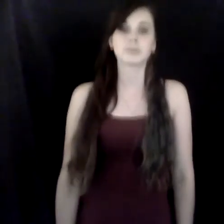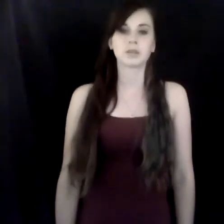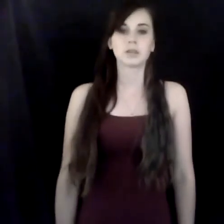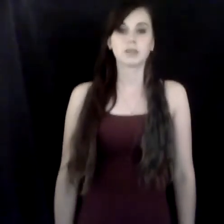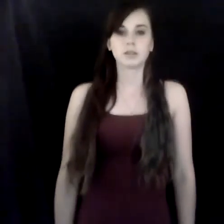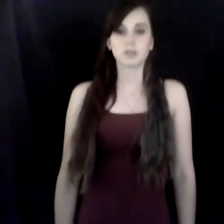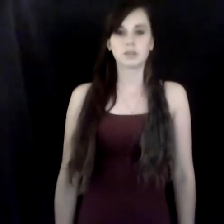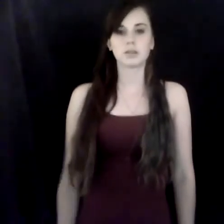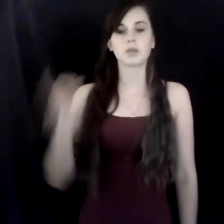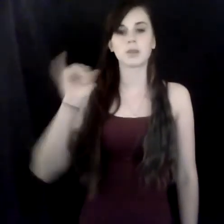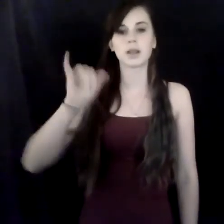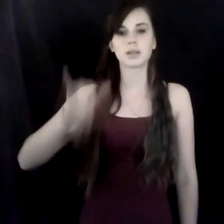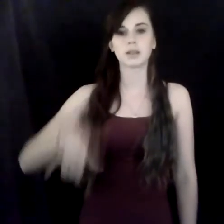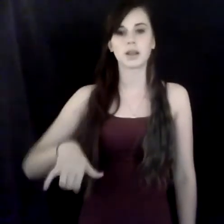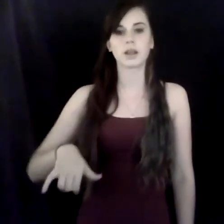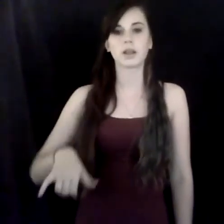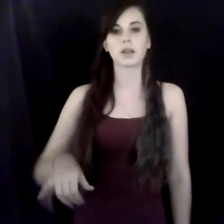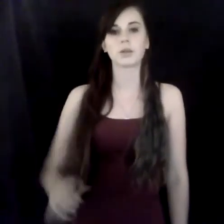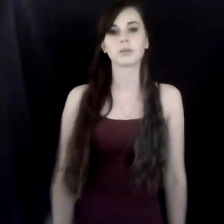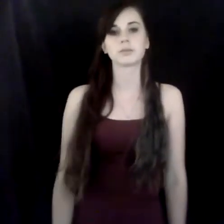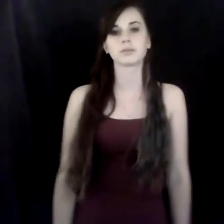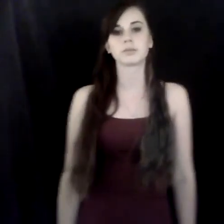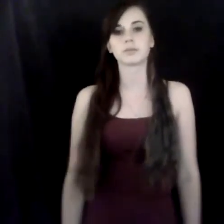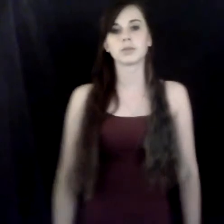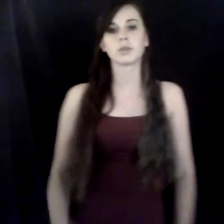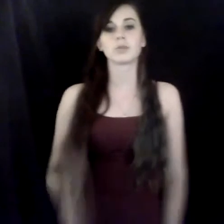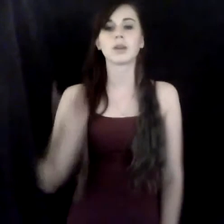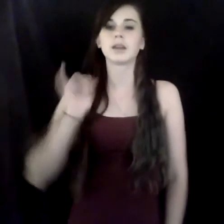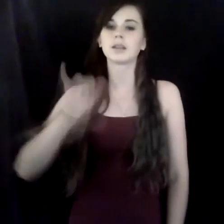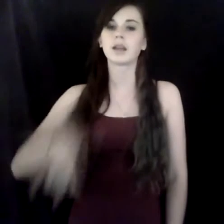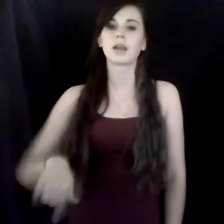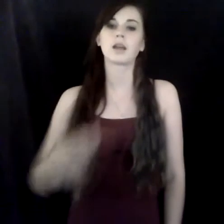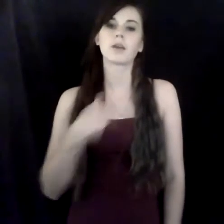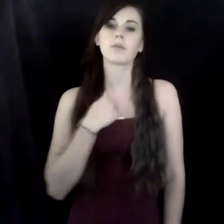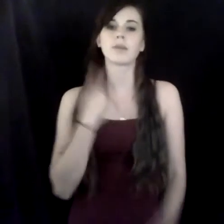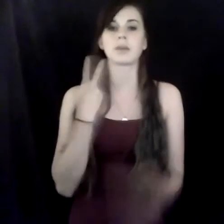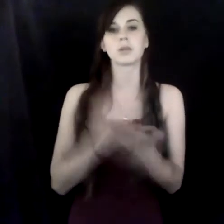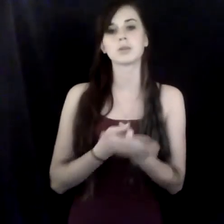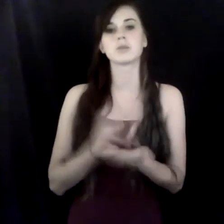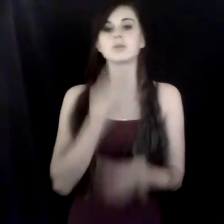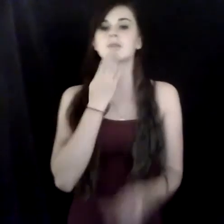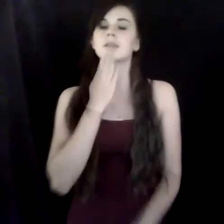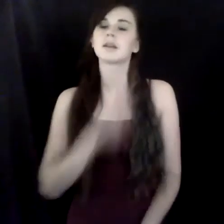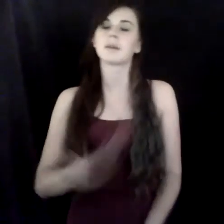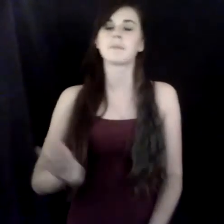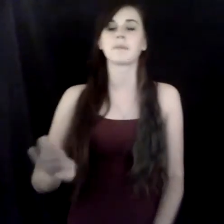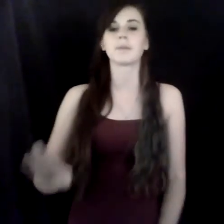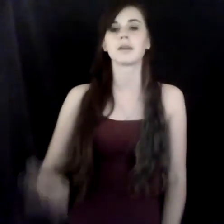And right now, right now I'm losing back